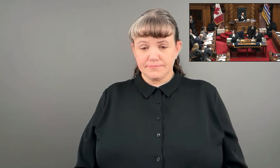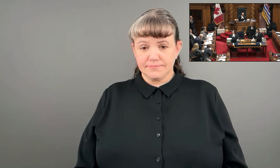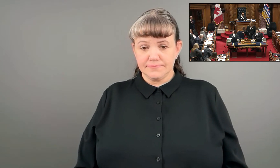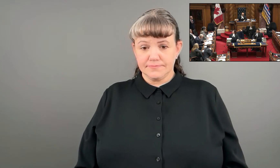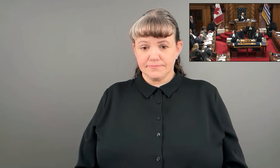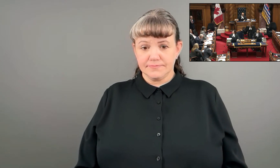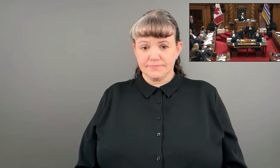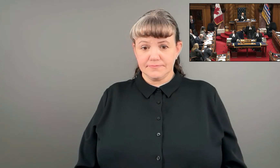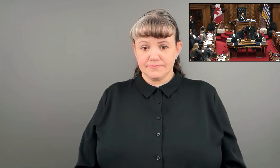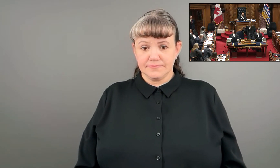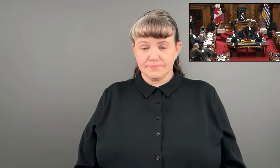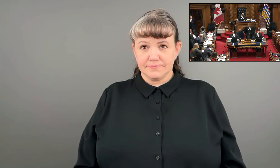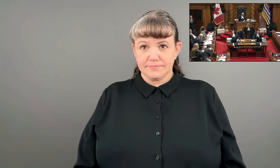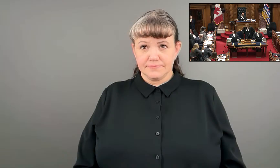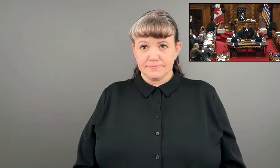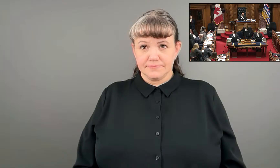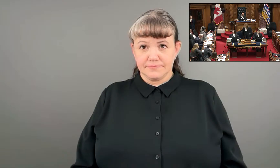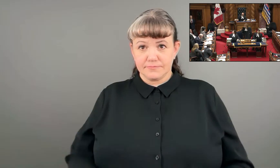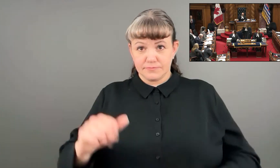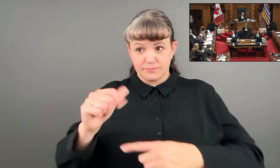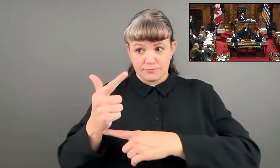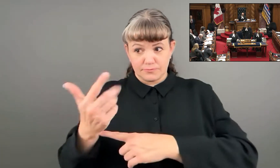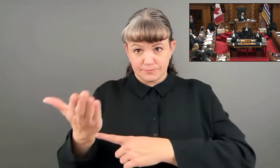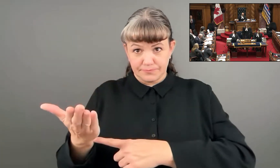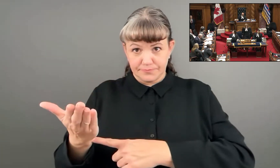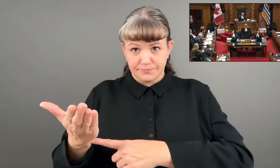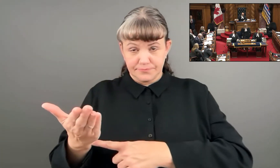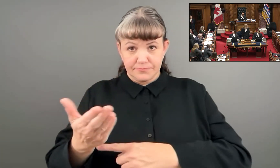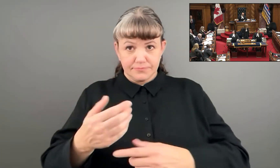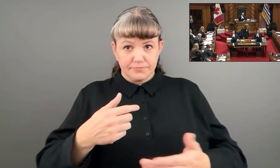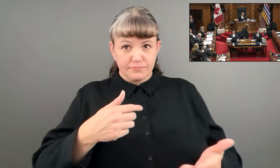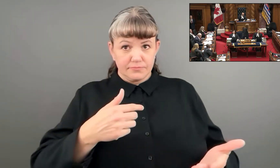Attorney General. Thanks, Mr. Speaker. I'll take a look at the transcripts.